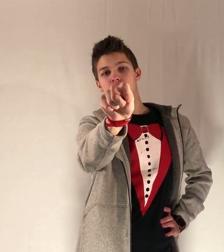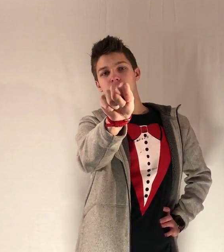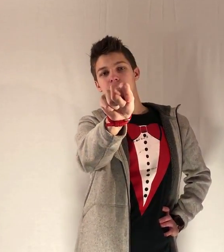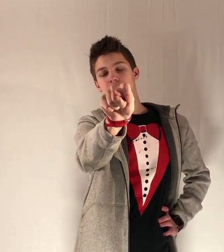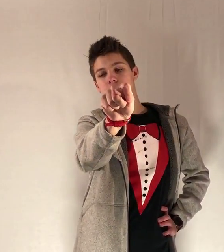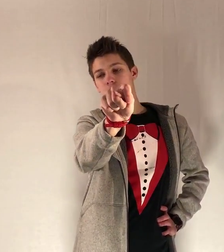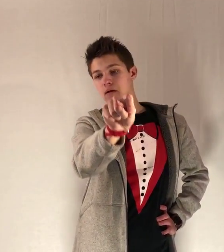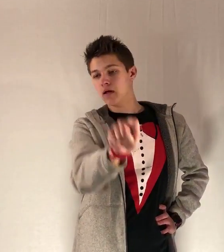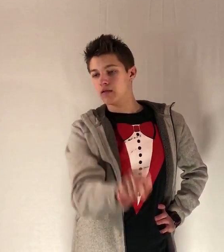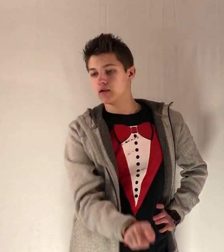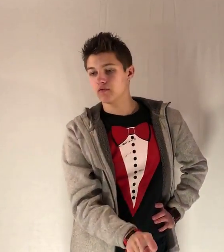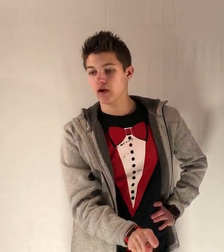index finger. Then you've got